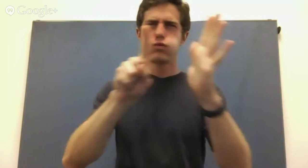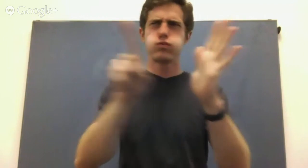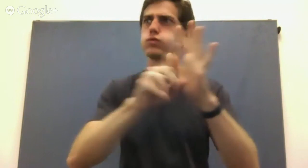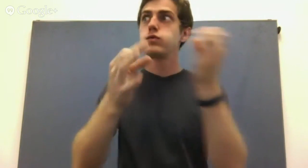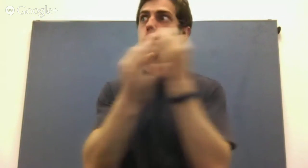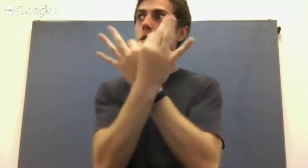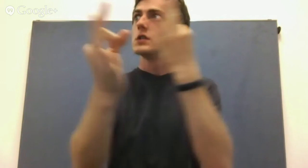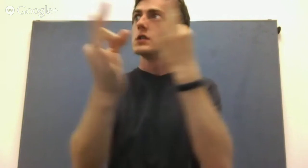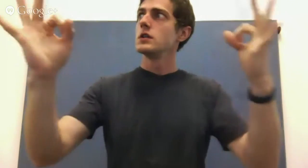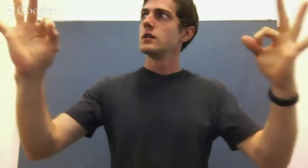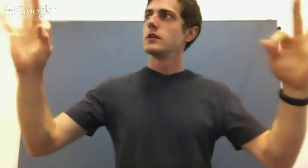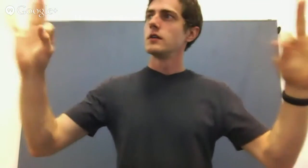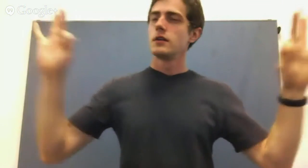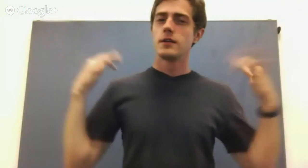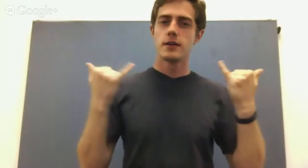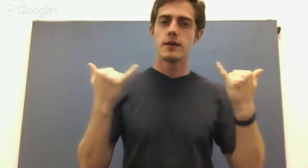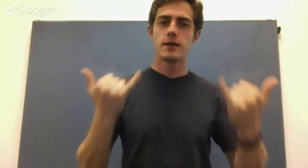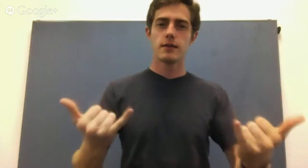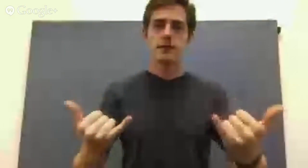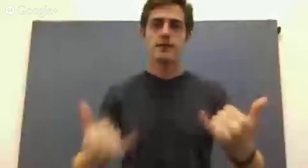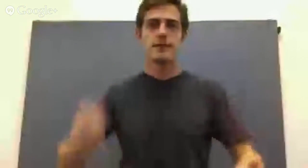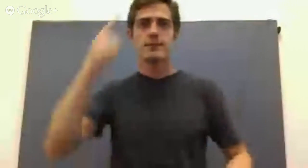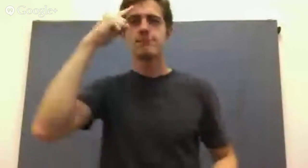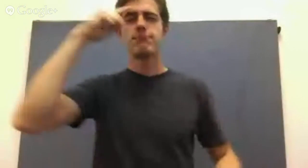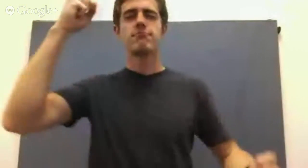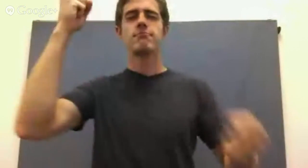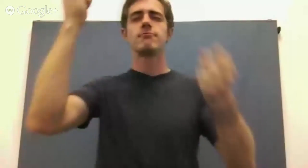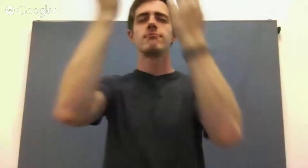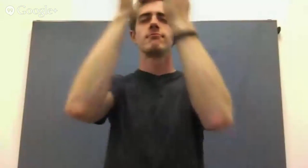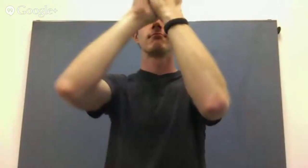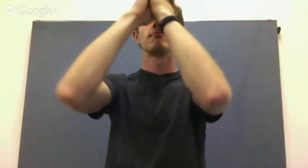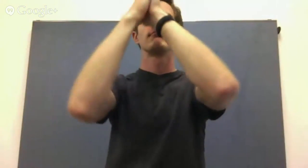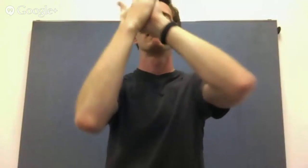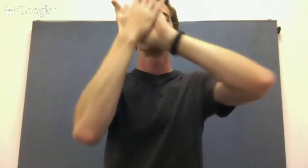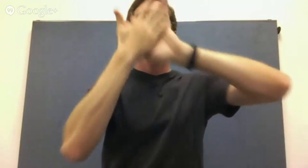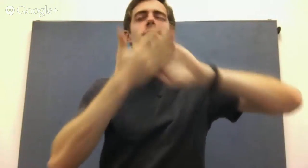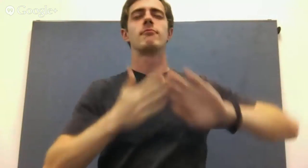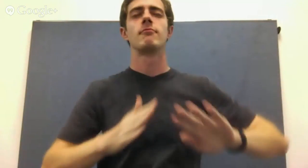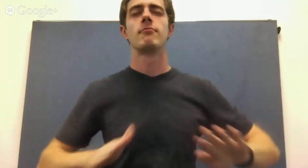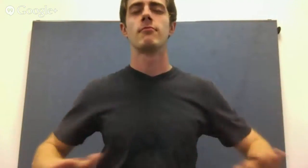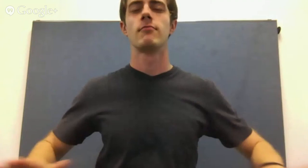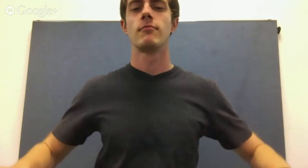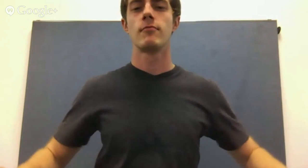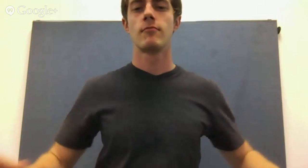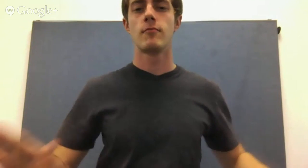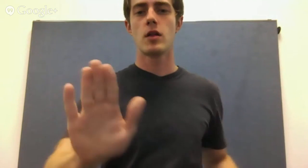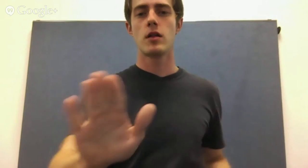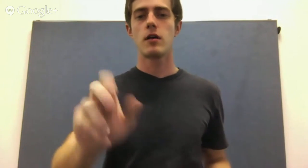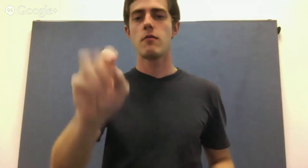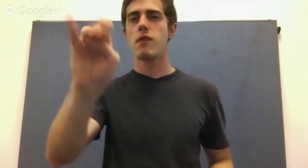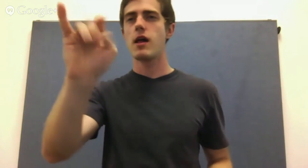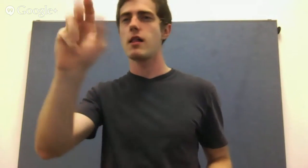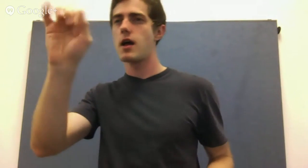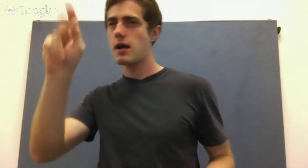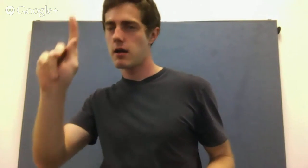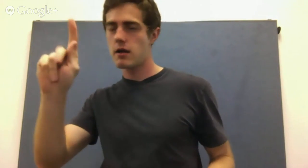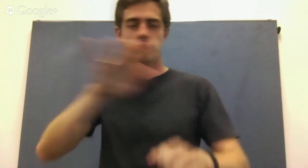will ring the freedom bell of peace of mind. Then you better sing what